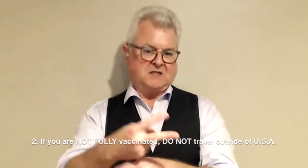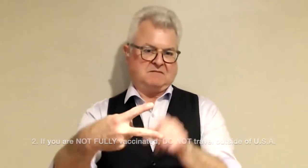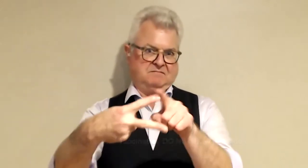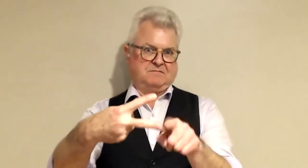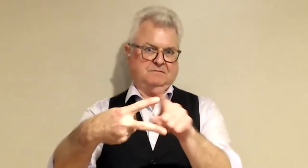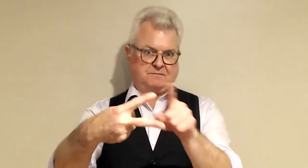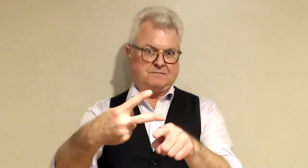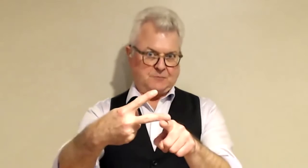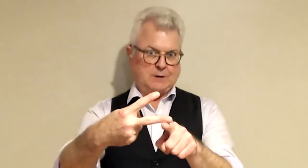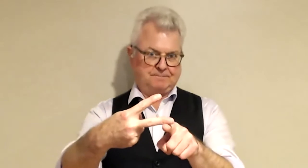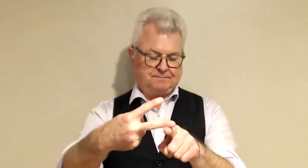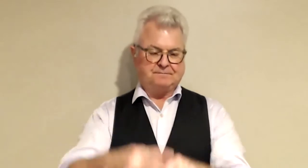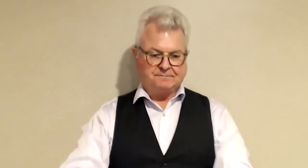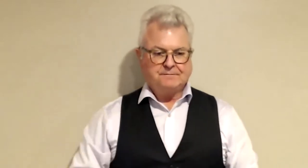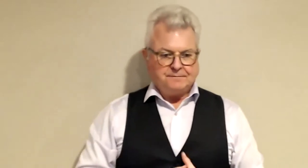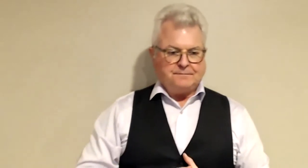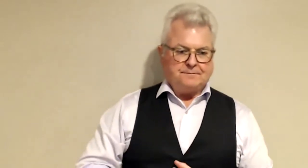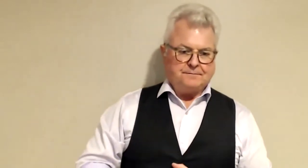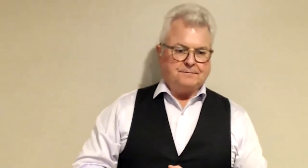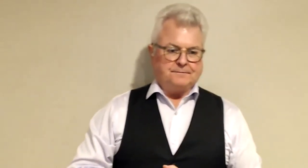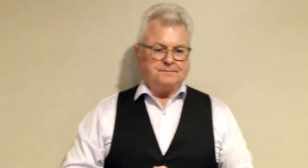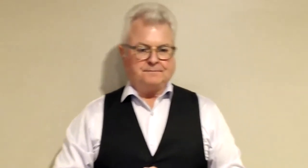Until you are fully vaccinated, then it is recommended you can travel.